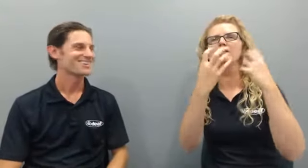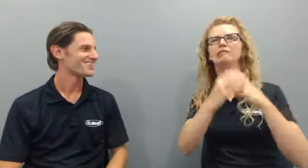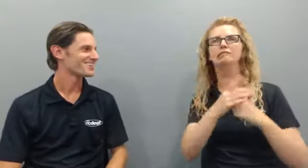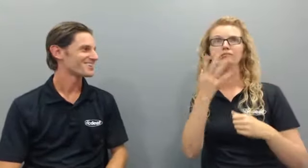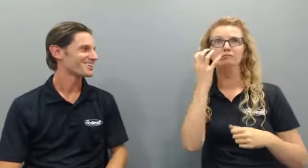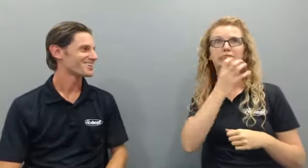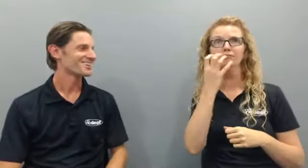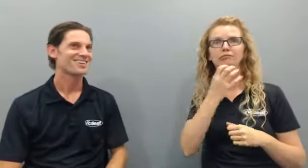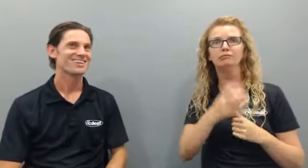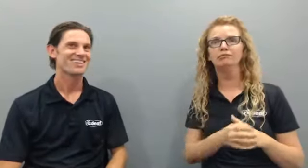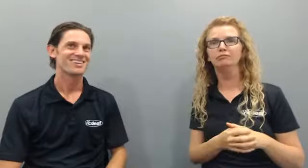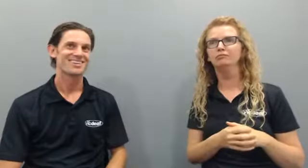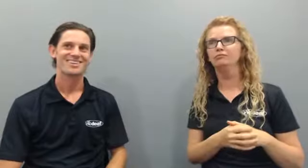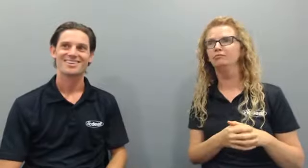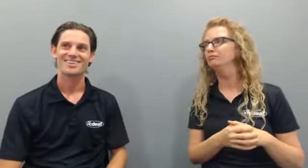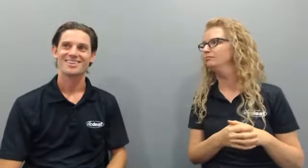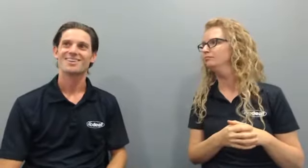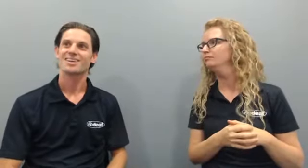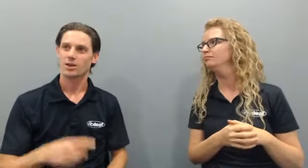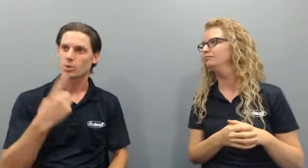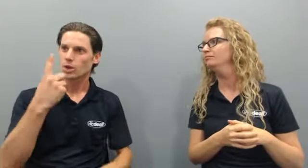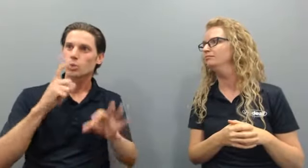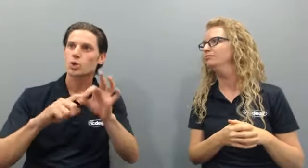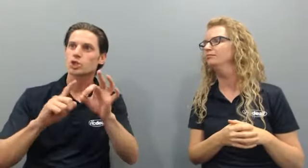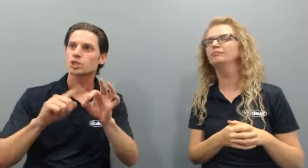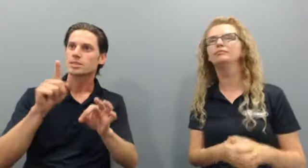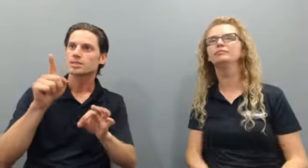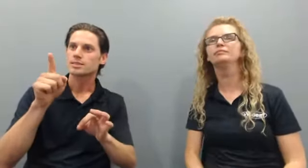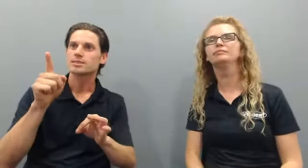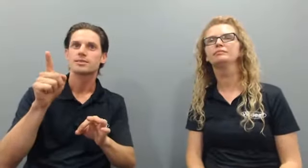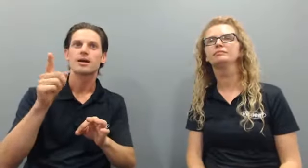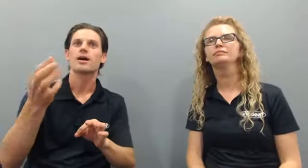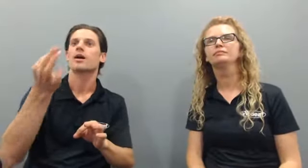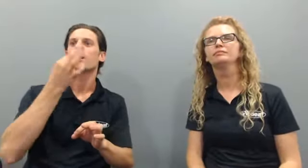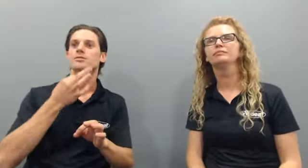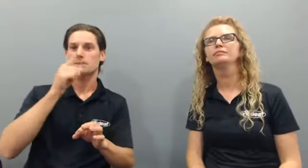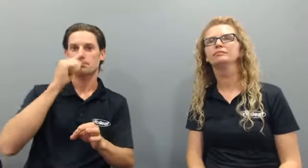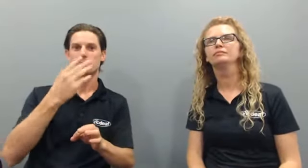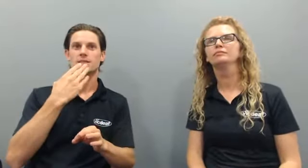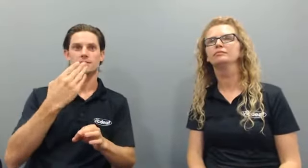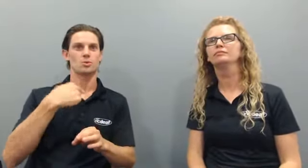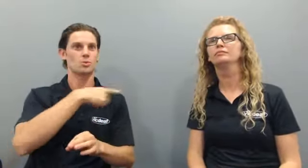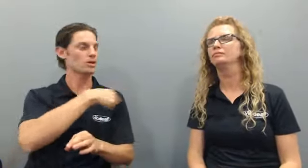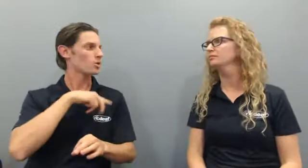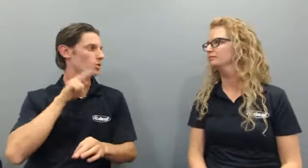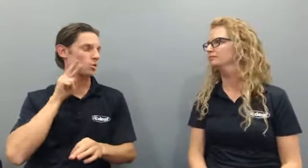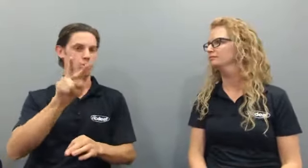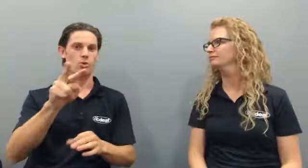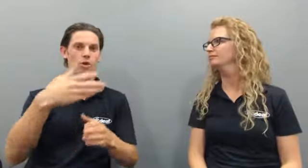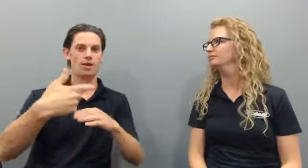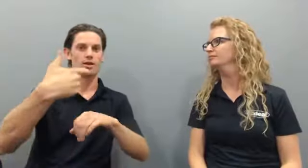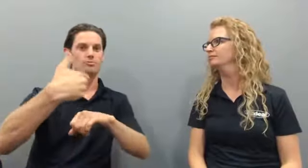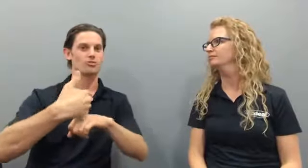using here. Apologies for that. We have a question here. It's asking, can we please look at